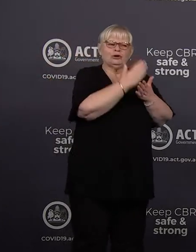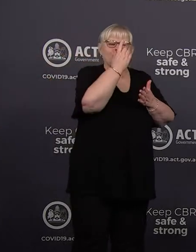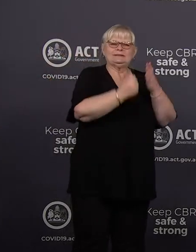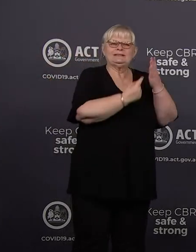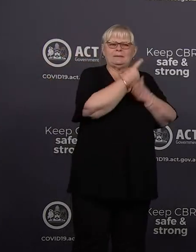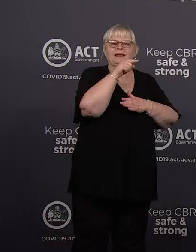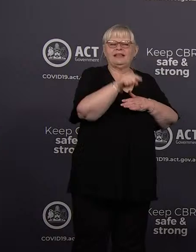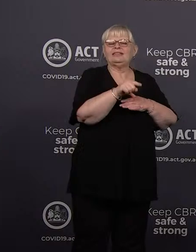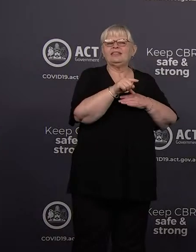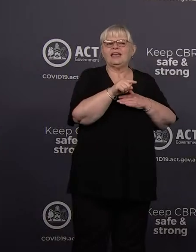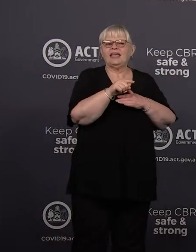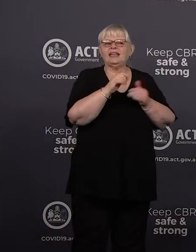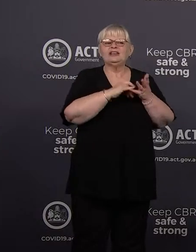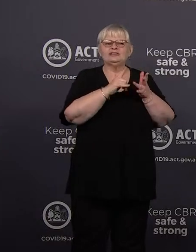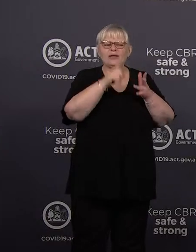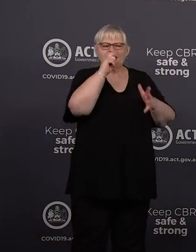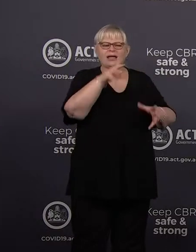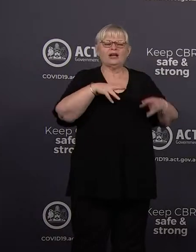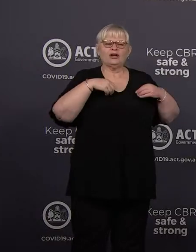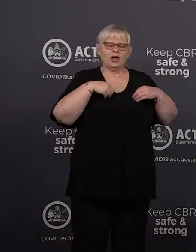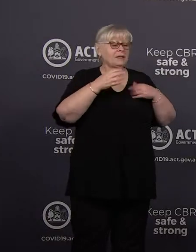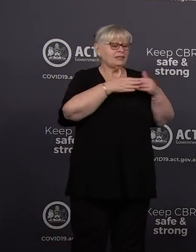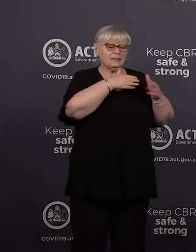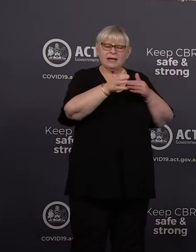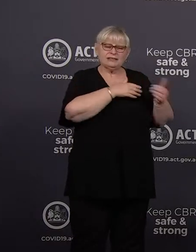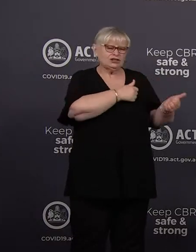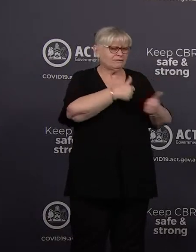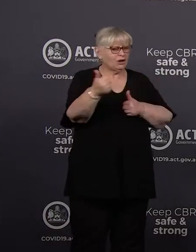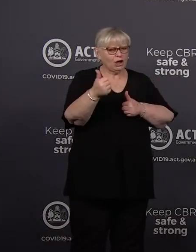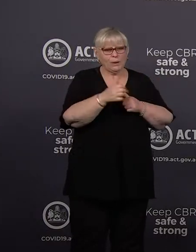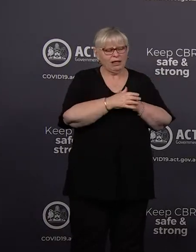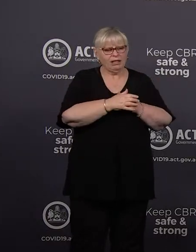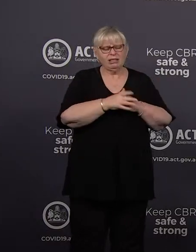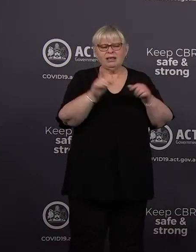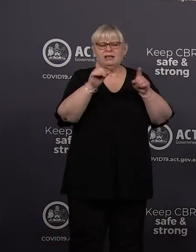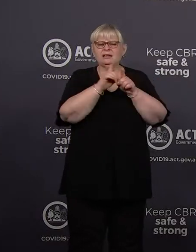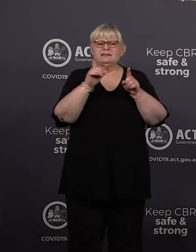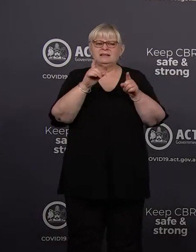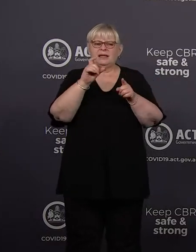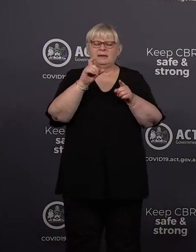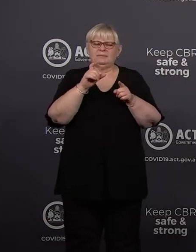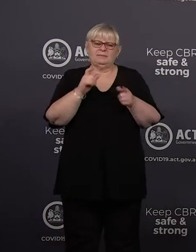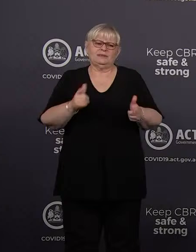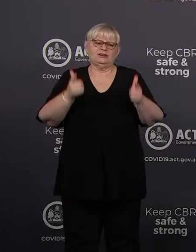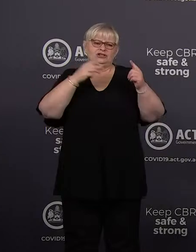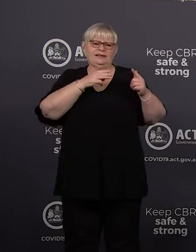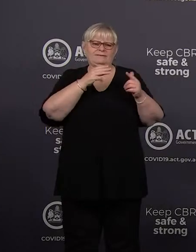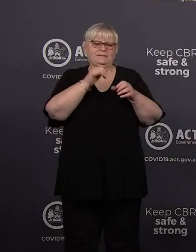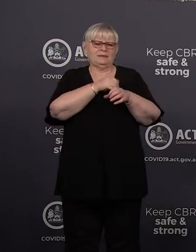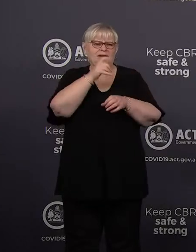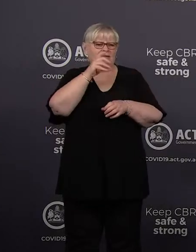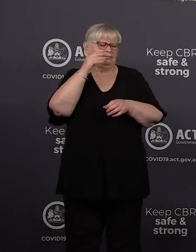hospital staff who are managing this situation very well. And again, to echo Dr Coleman's thoughts around